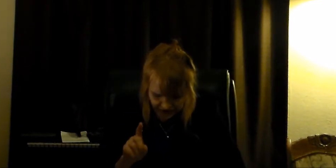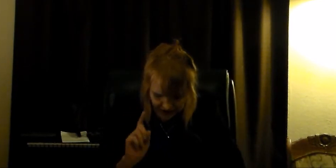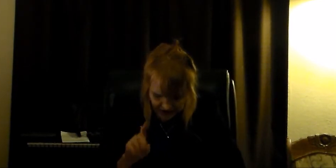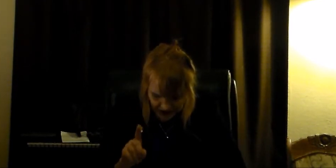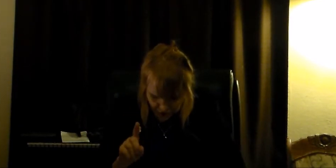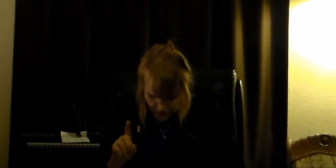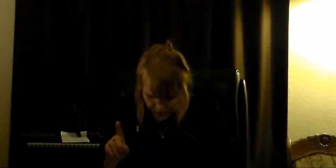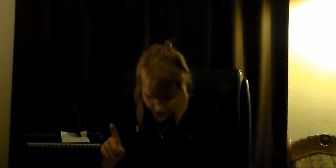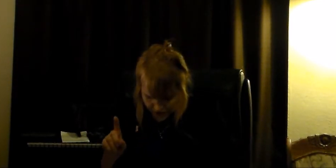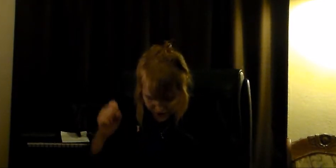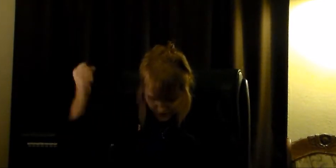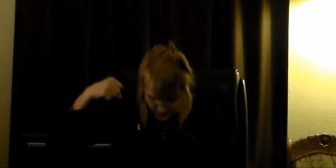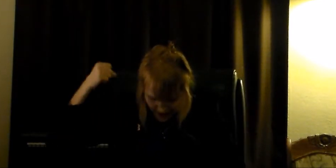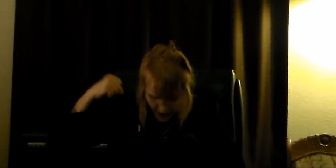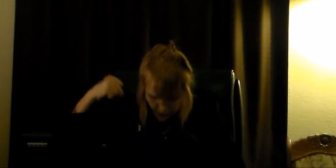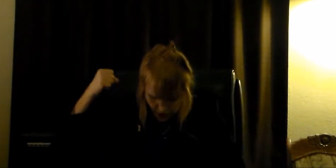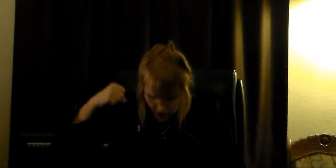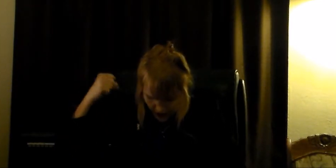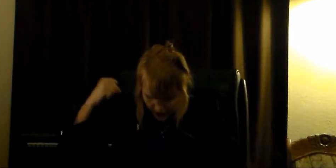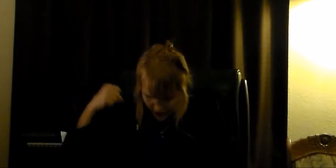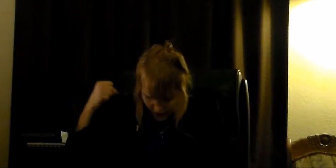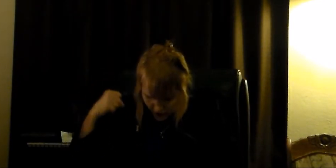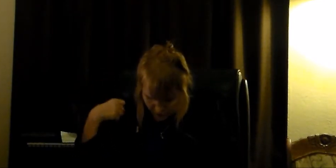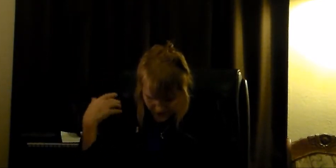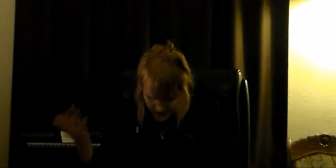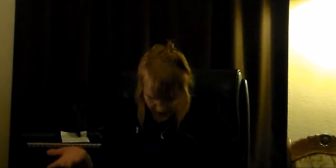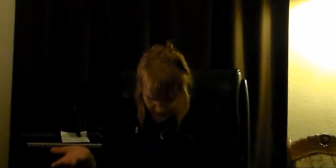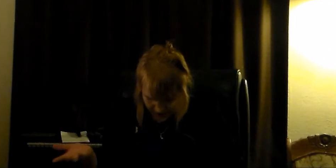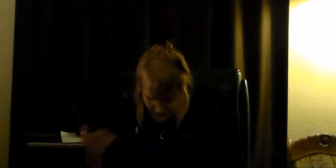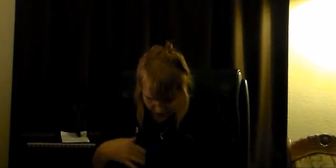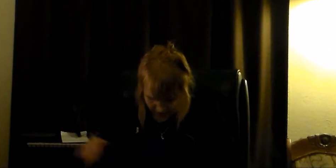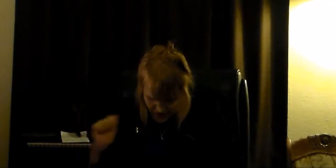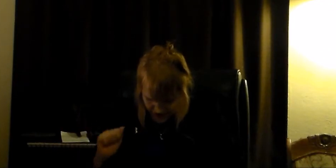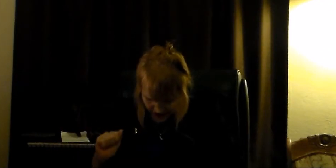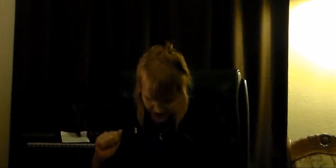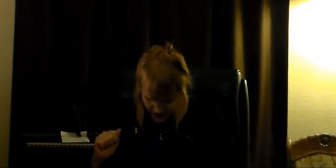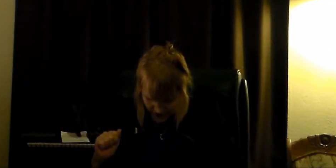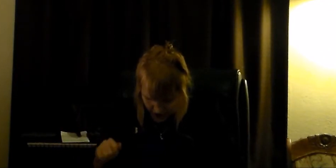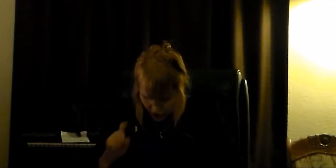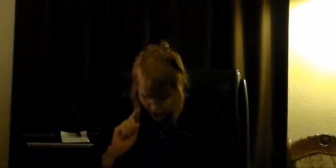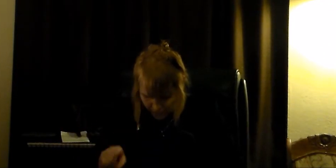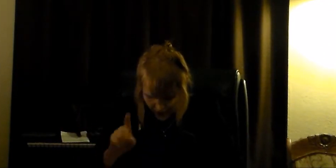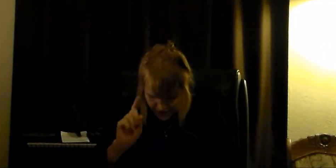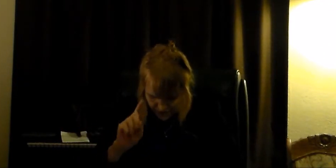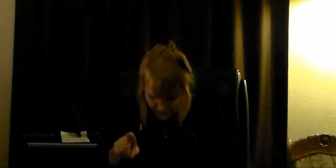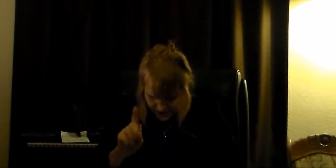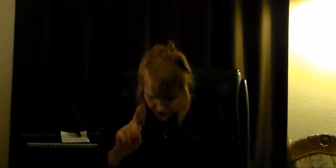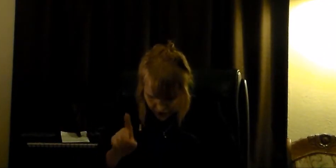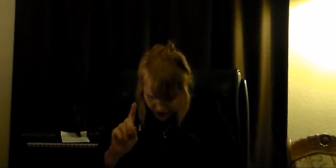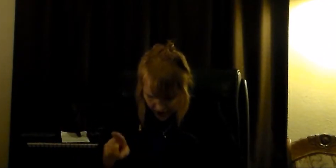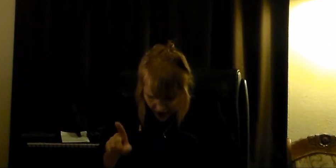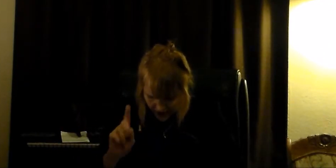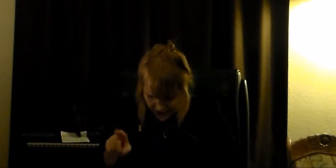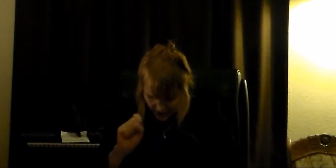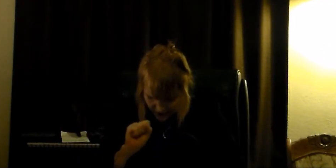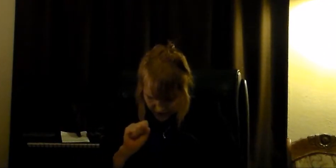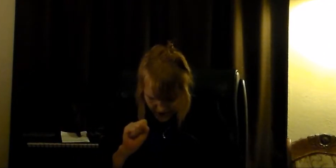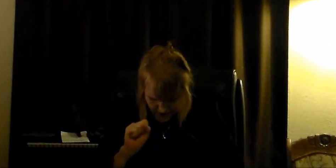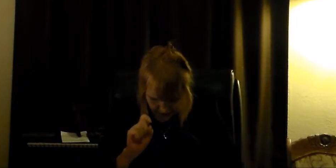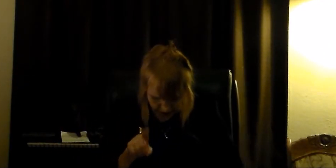2 Kings 20:14-15, they store up treasures for power and our homes of demons. Revelation 18, who prostitute themselves to other gods, idols,